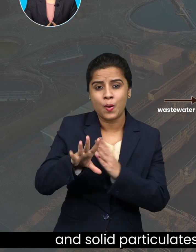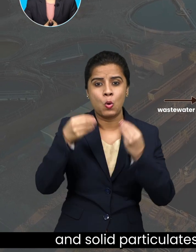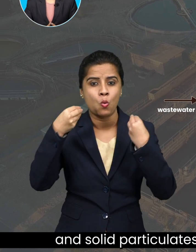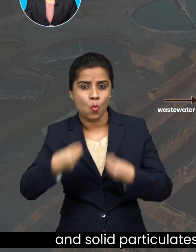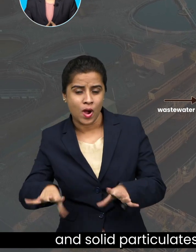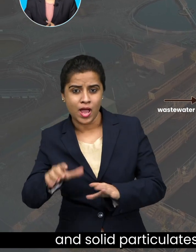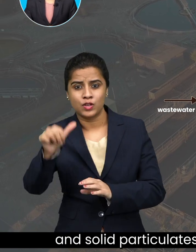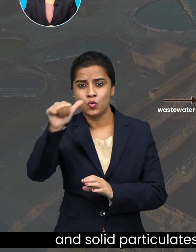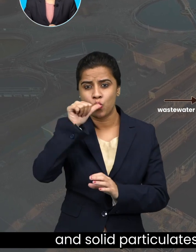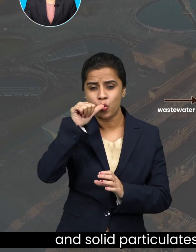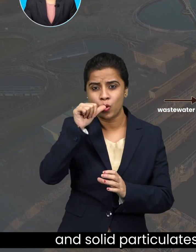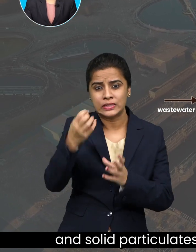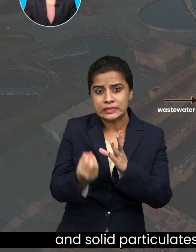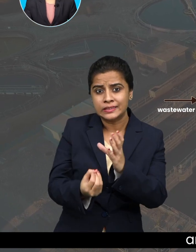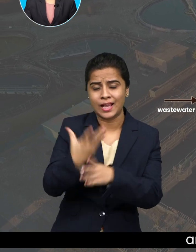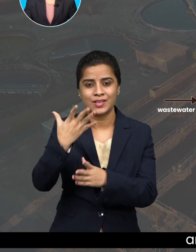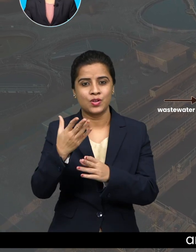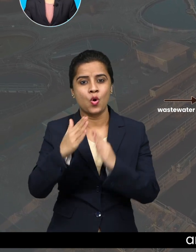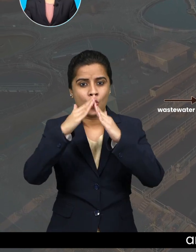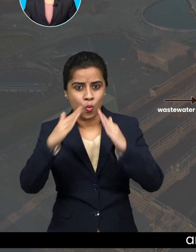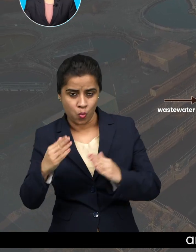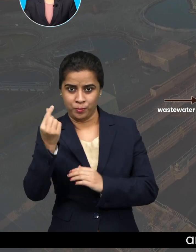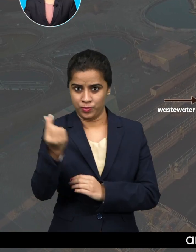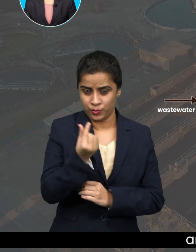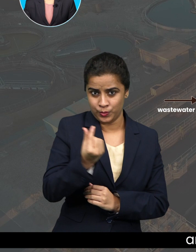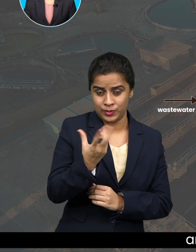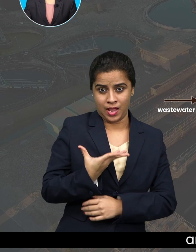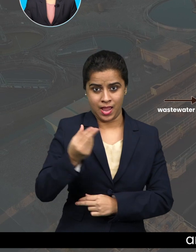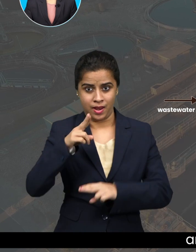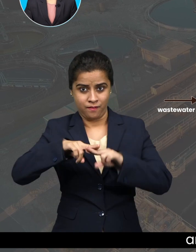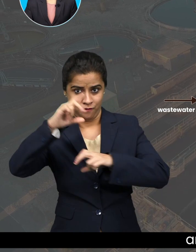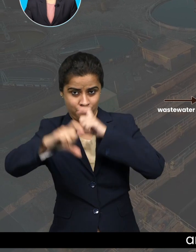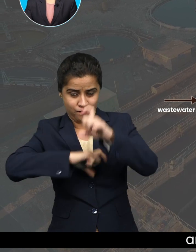wastewater generated by domestic and industrial activities.